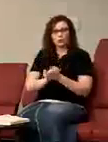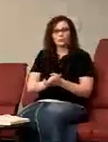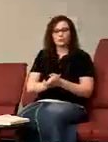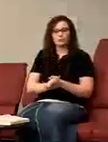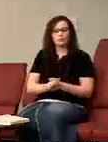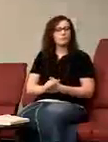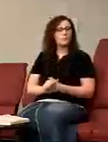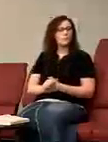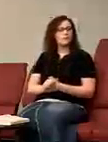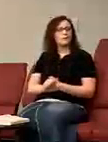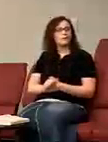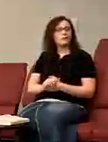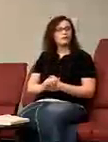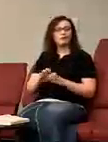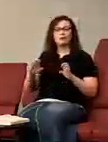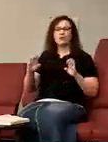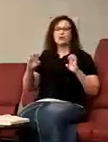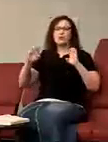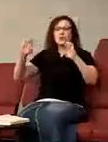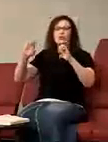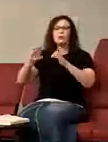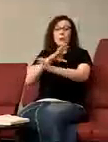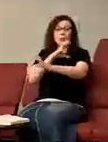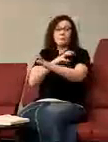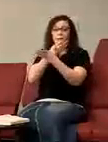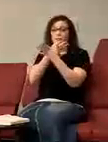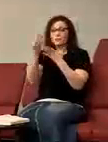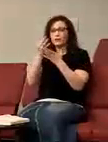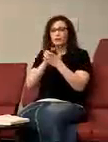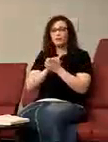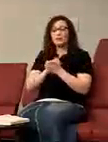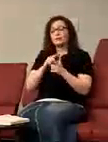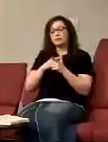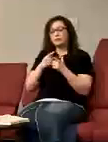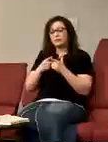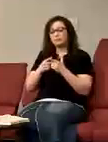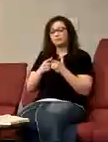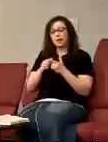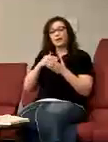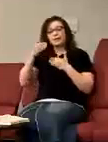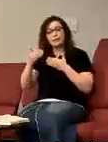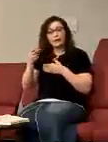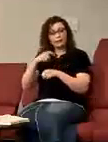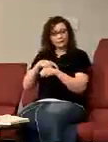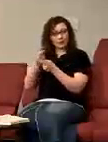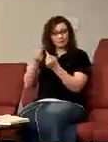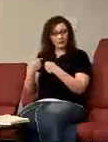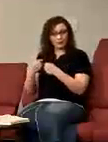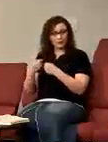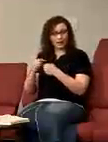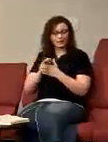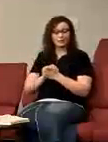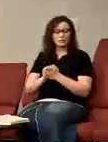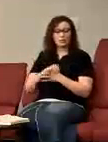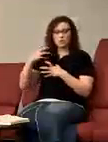until their muscles fail, and then they push that last little bit. And then the next time they come back, they're stronger. I believe